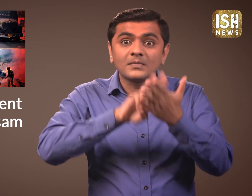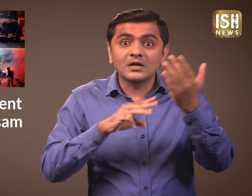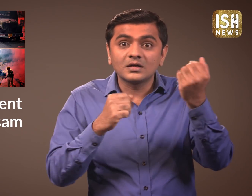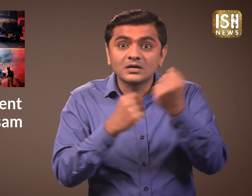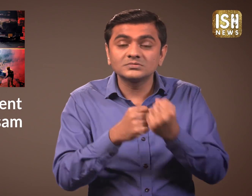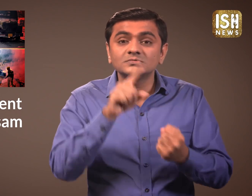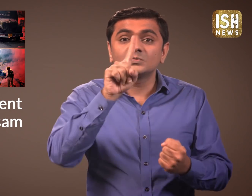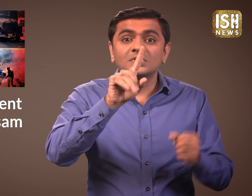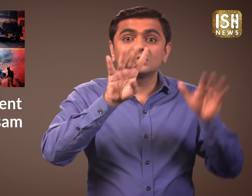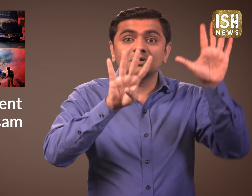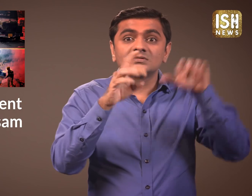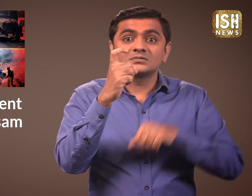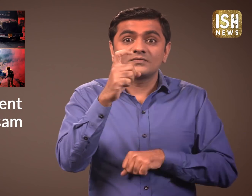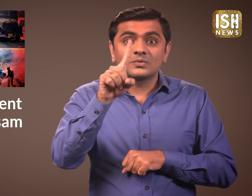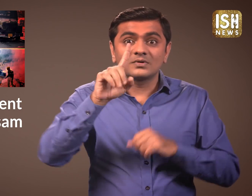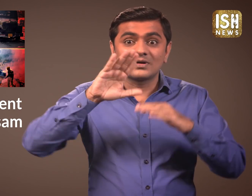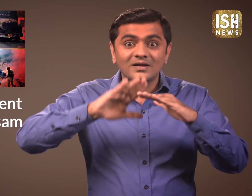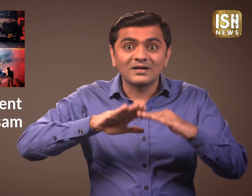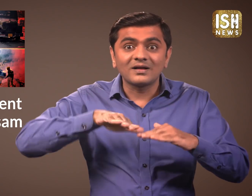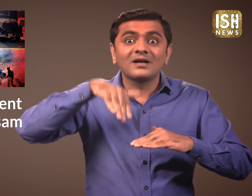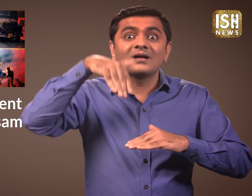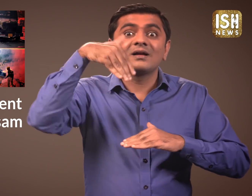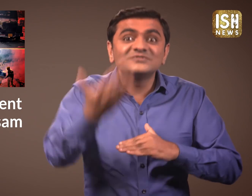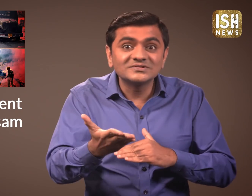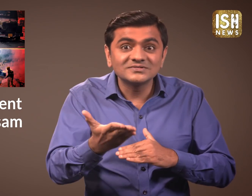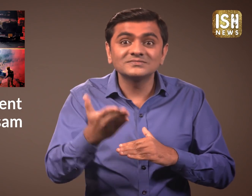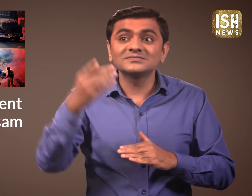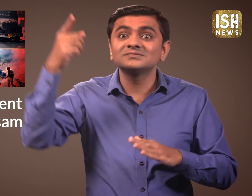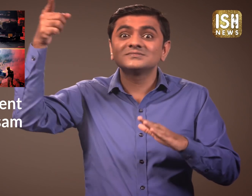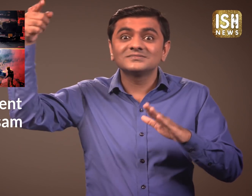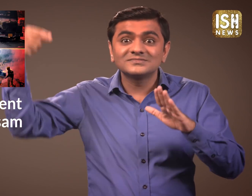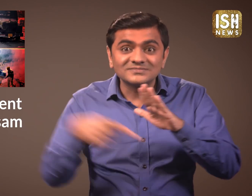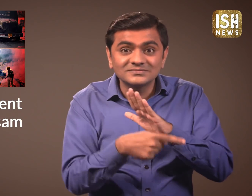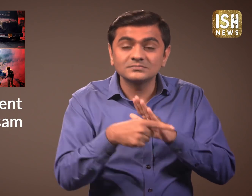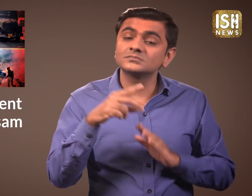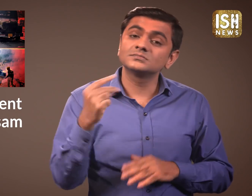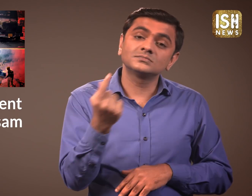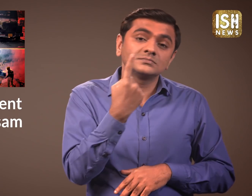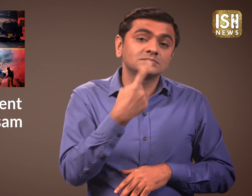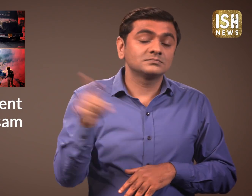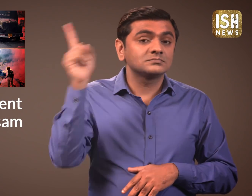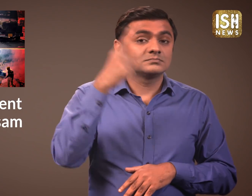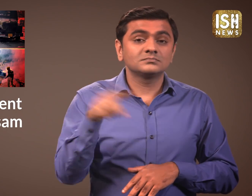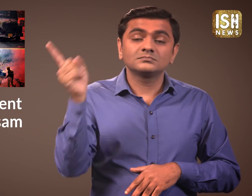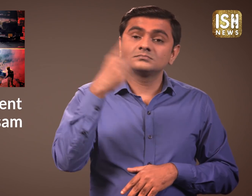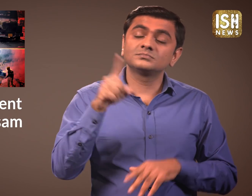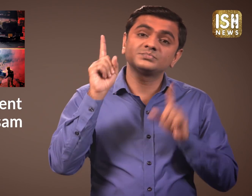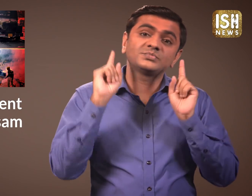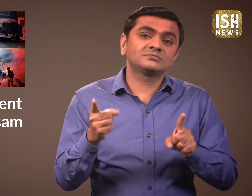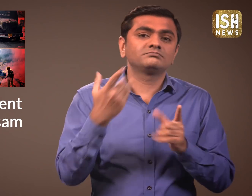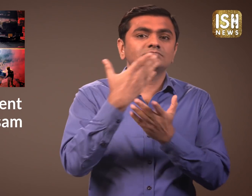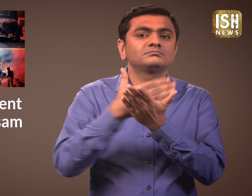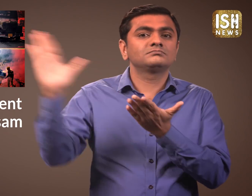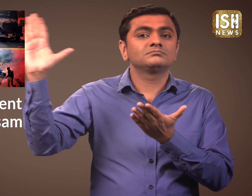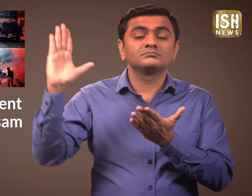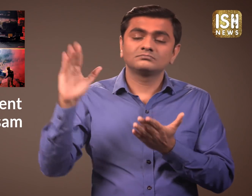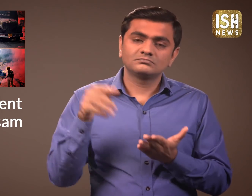Immigrants who entered India post 24th March 1971 would be deported. That was the agreement.